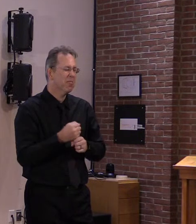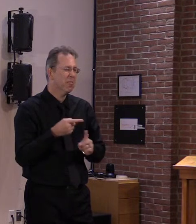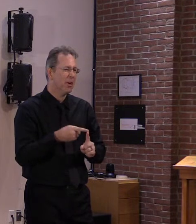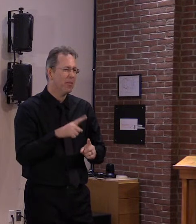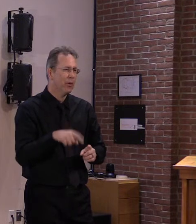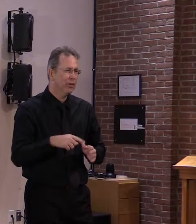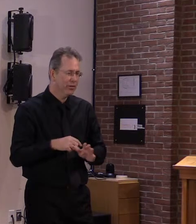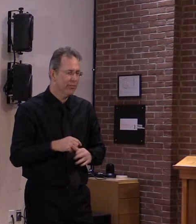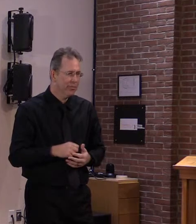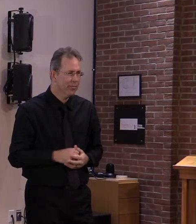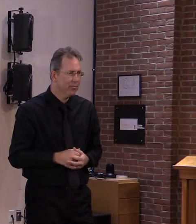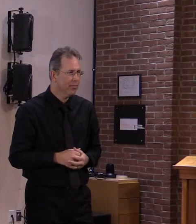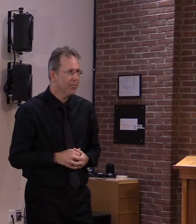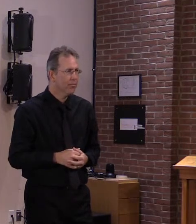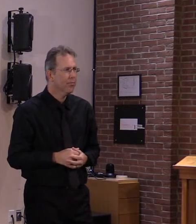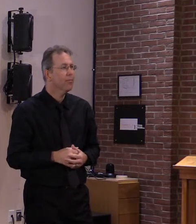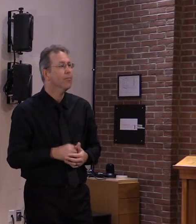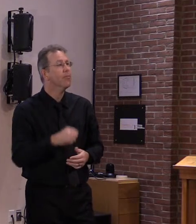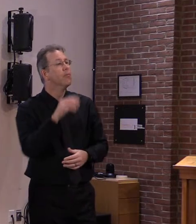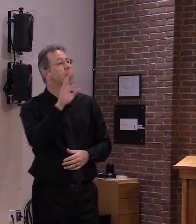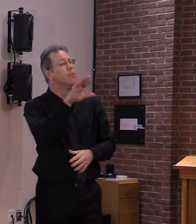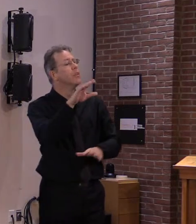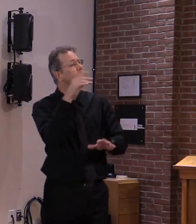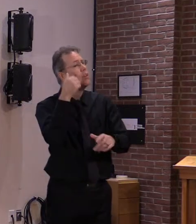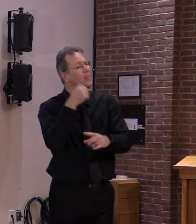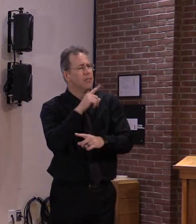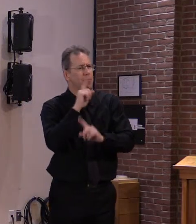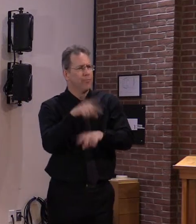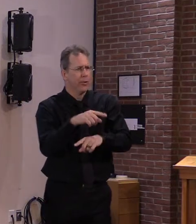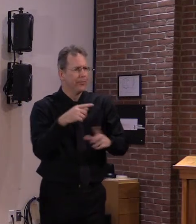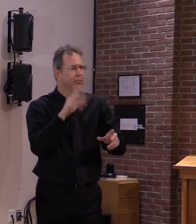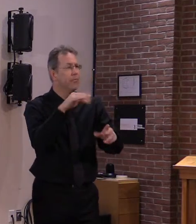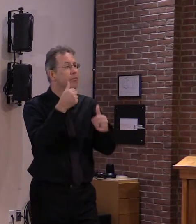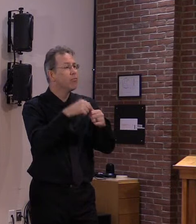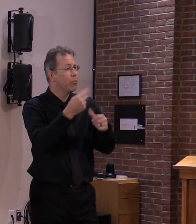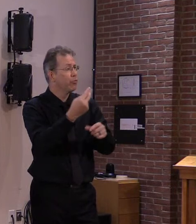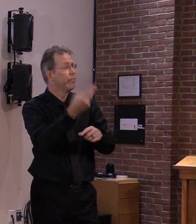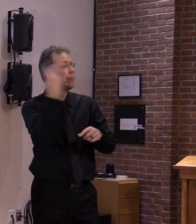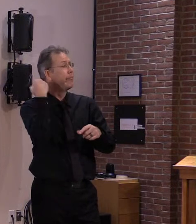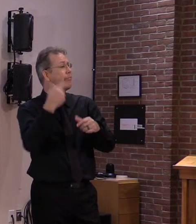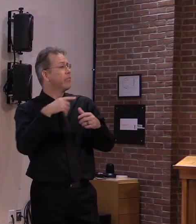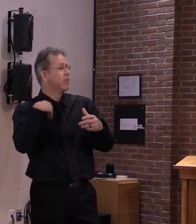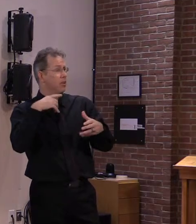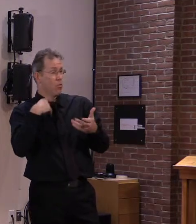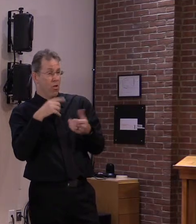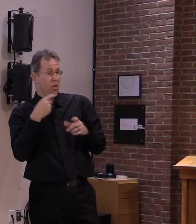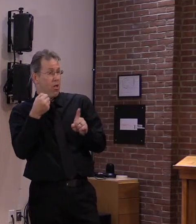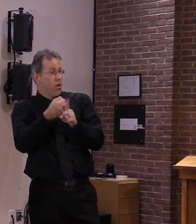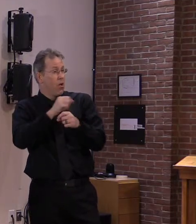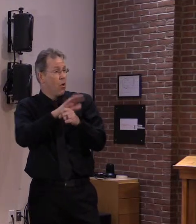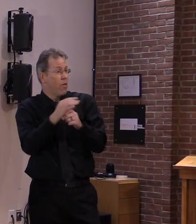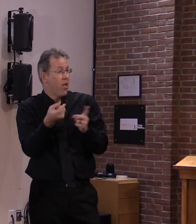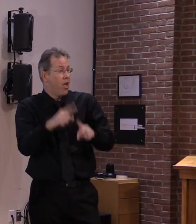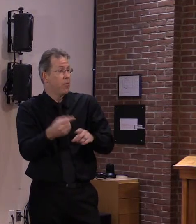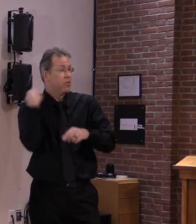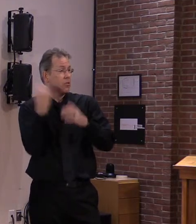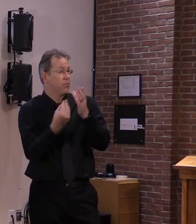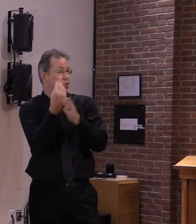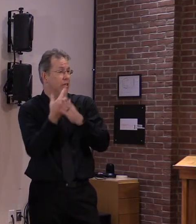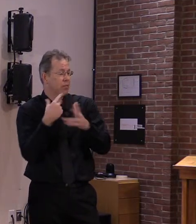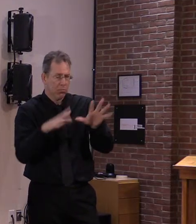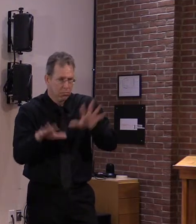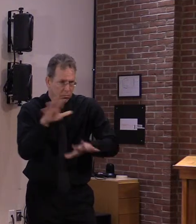that especially tomorrow with some of the smaller retail operations, Small Business Saturday is important to retailers. And